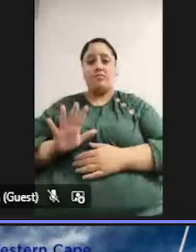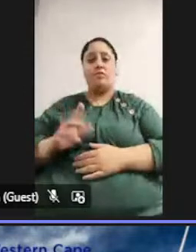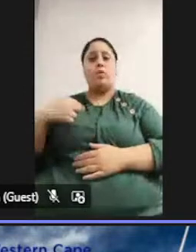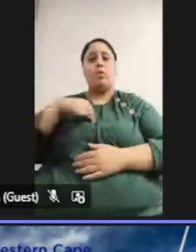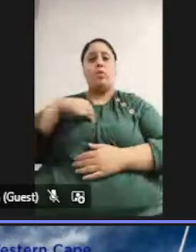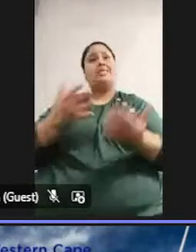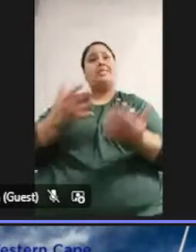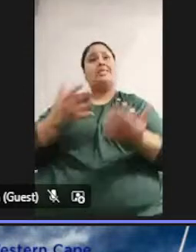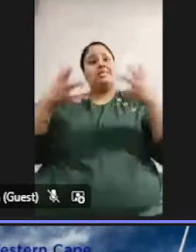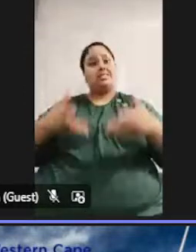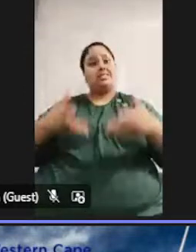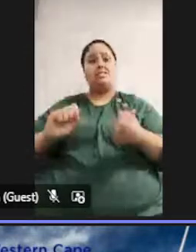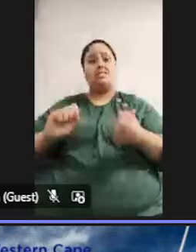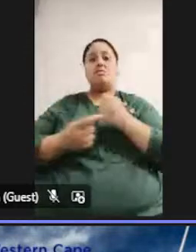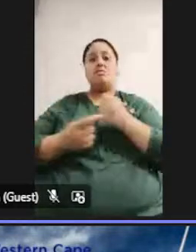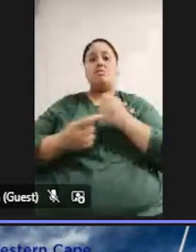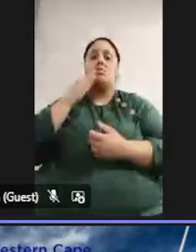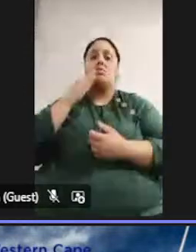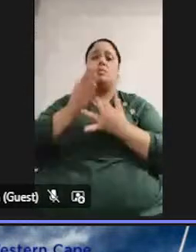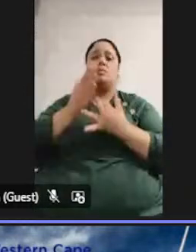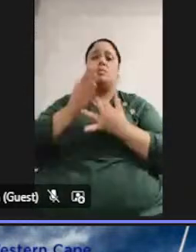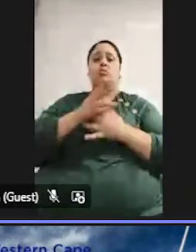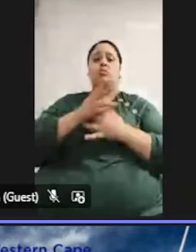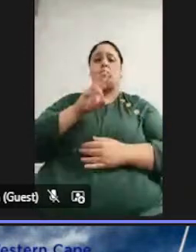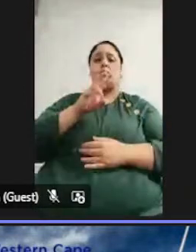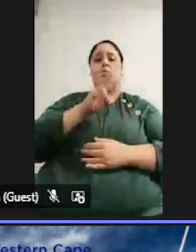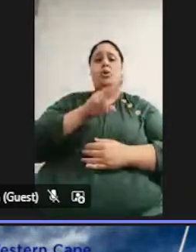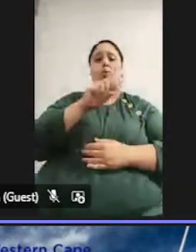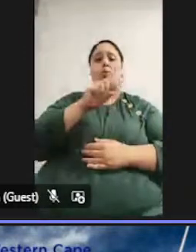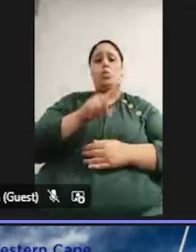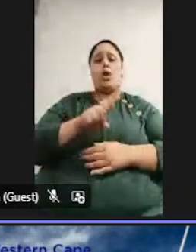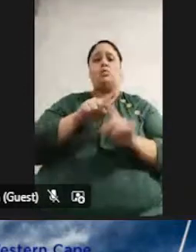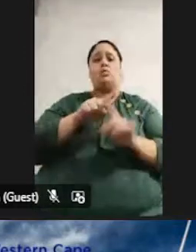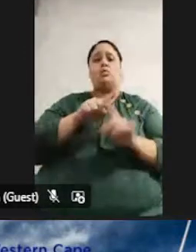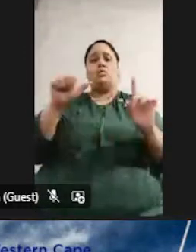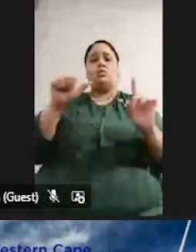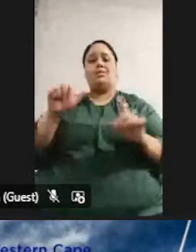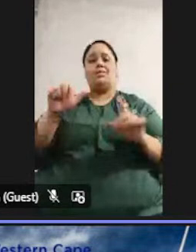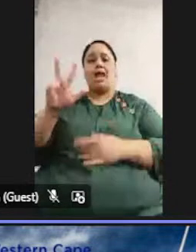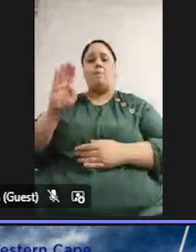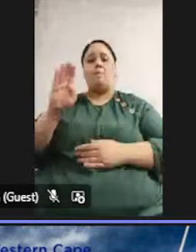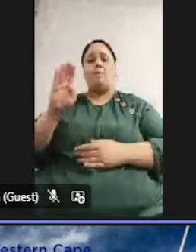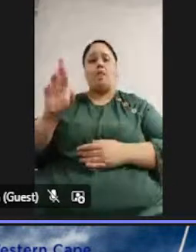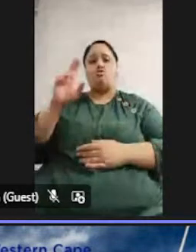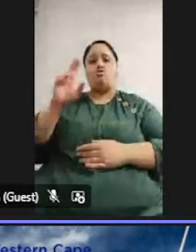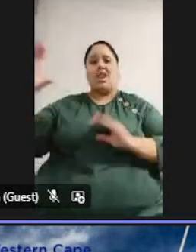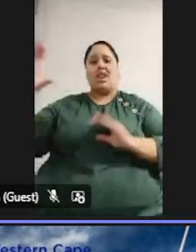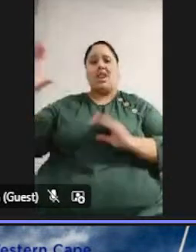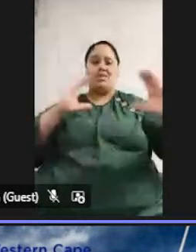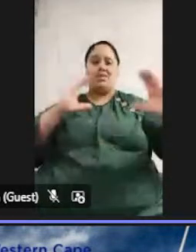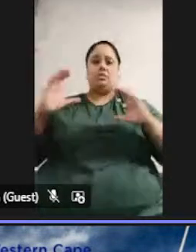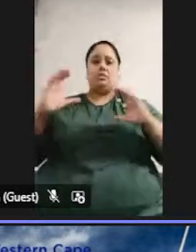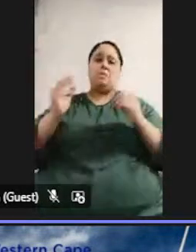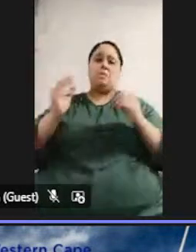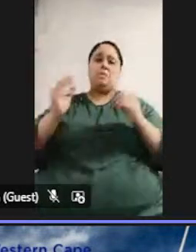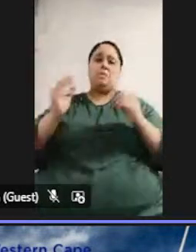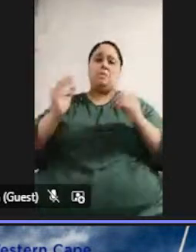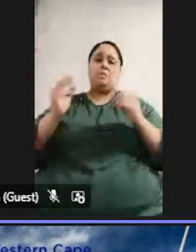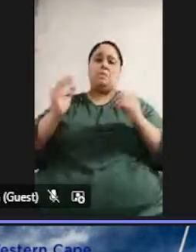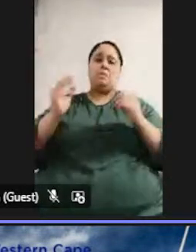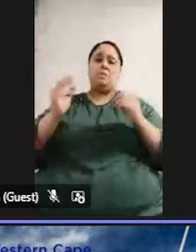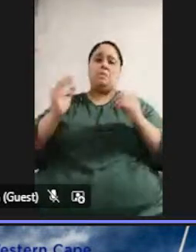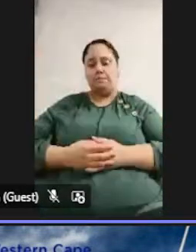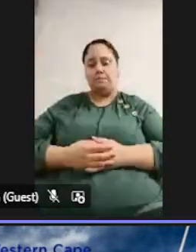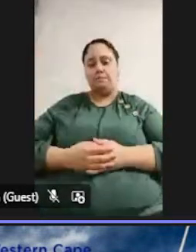between 21 and 68 billion rand in related investment. So right now, we know